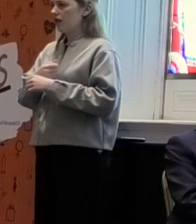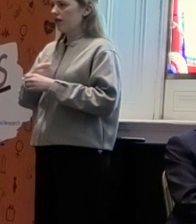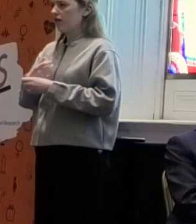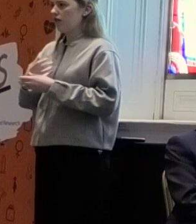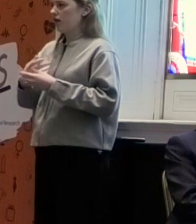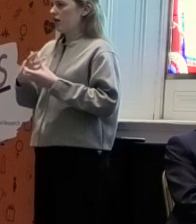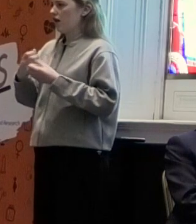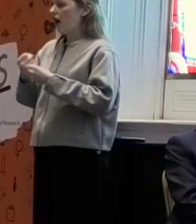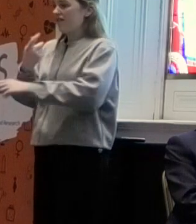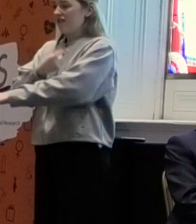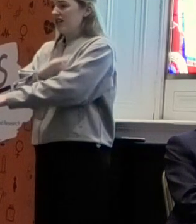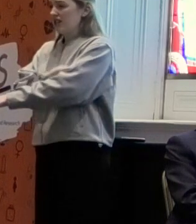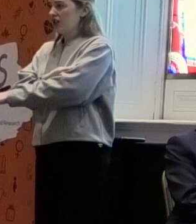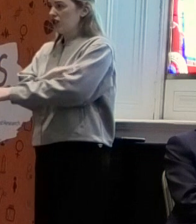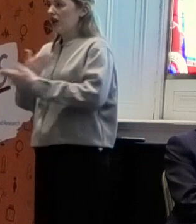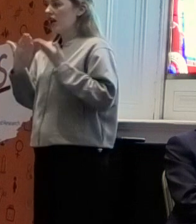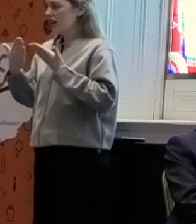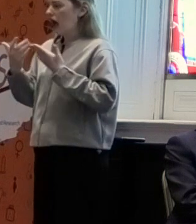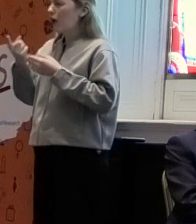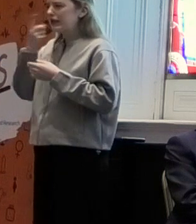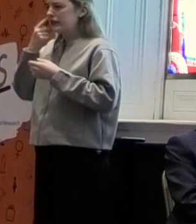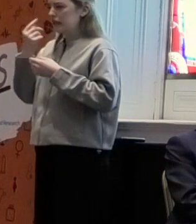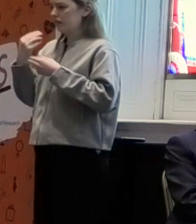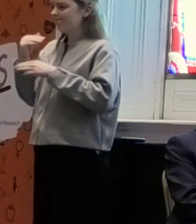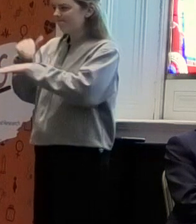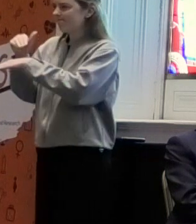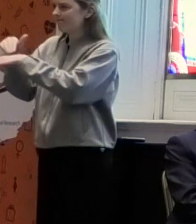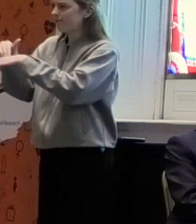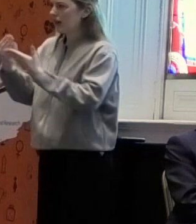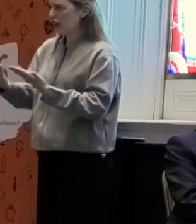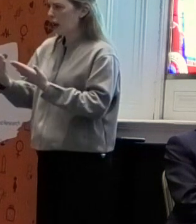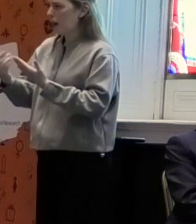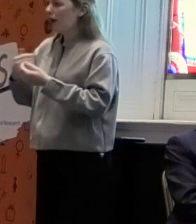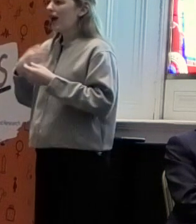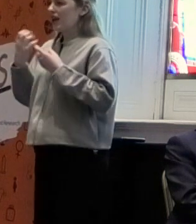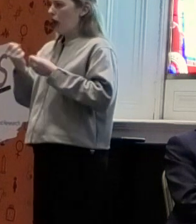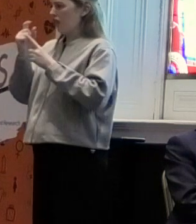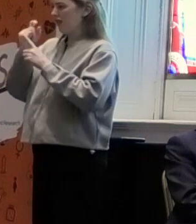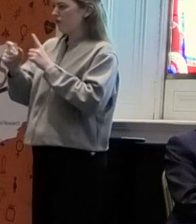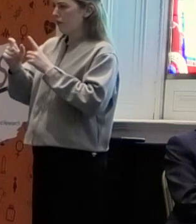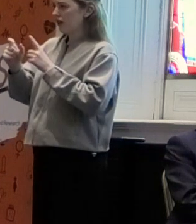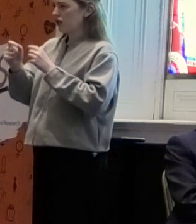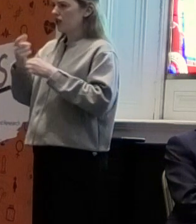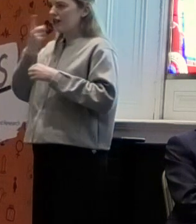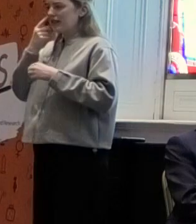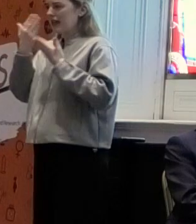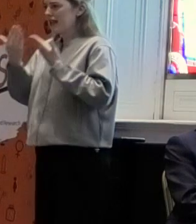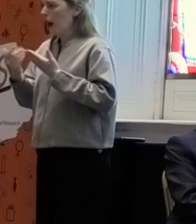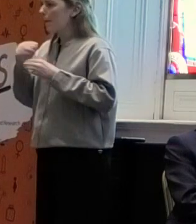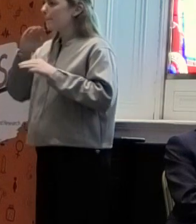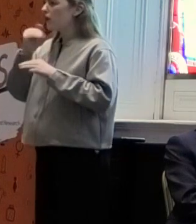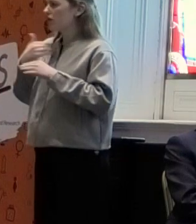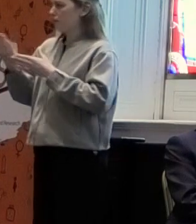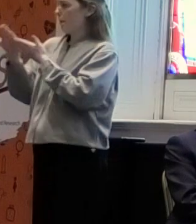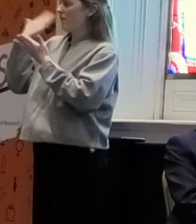cleared out by vaccinations are now starting to represent again. And younger clinicians may never have actually seen cases because they just didn't occur.